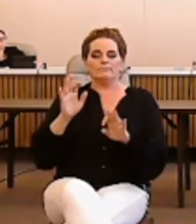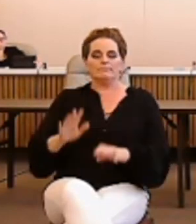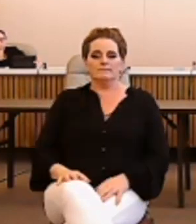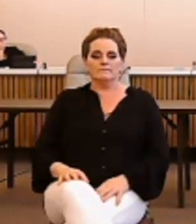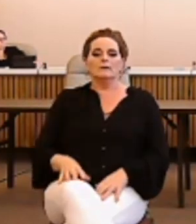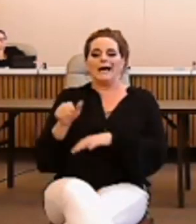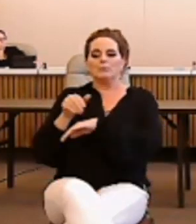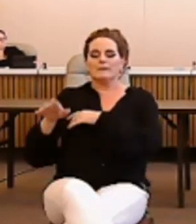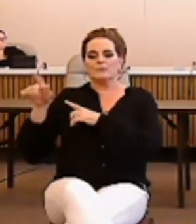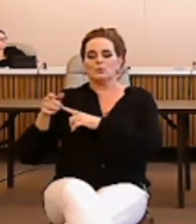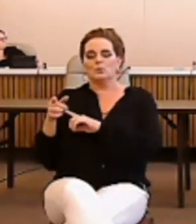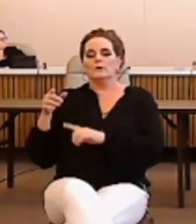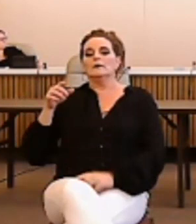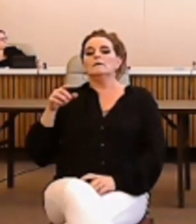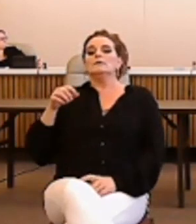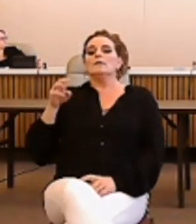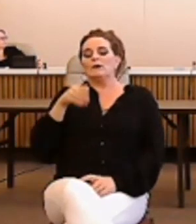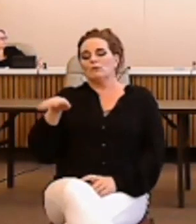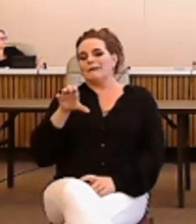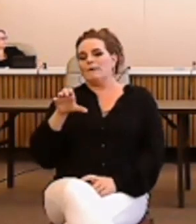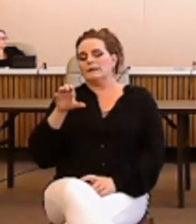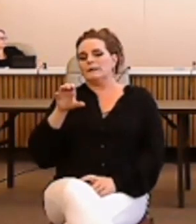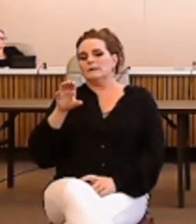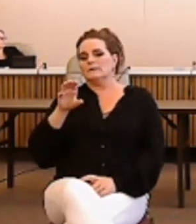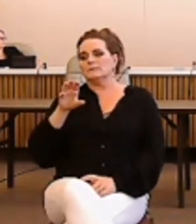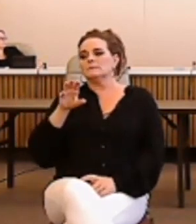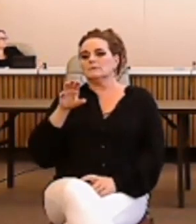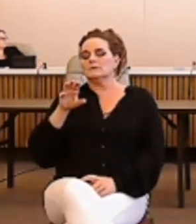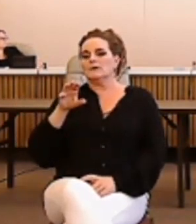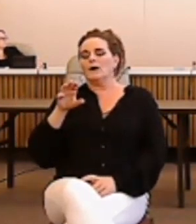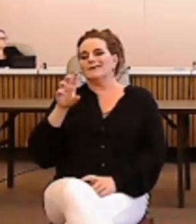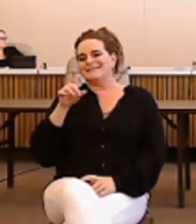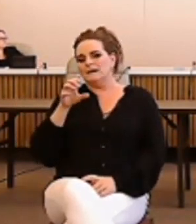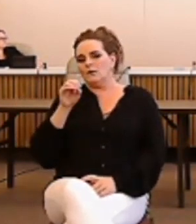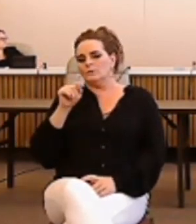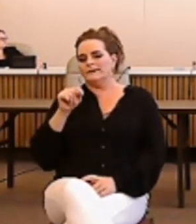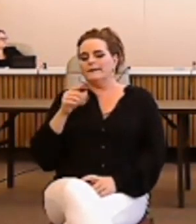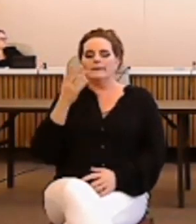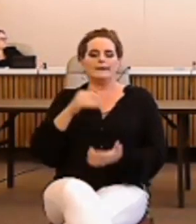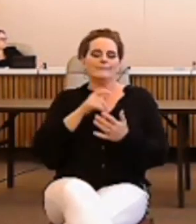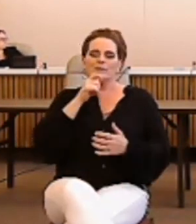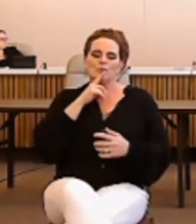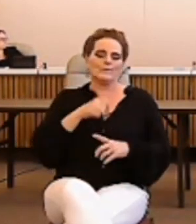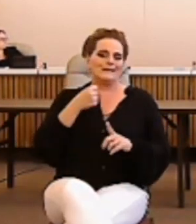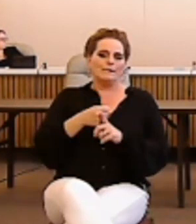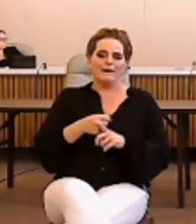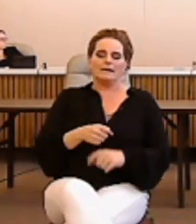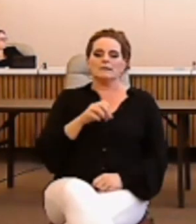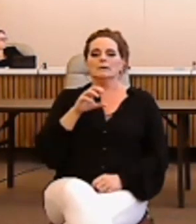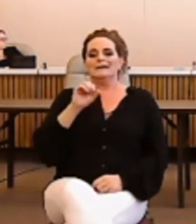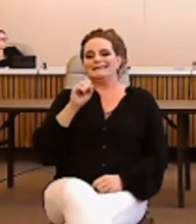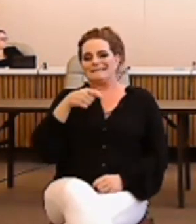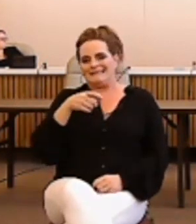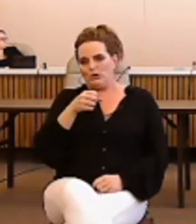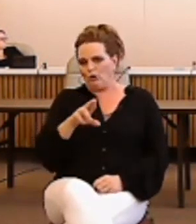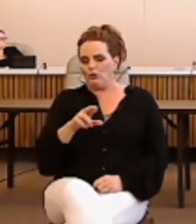him. Again, it doesn't really affect, from a seeker standpoint, the intersection works.